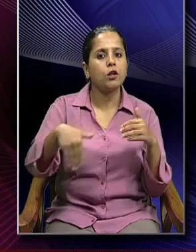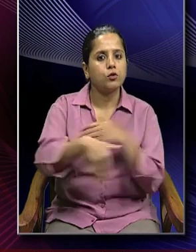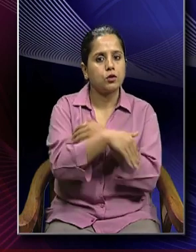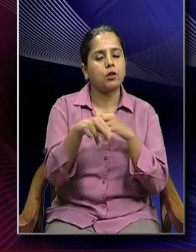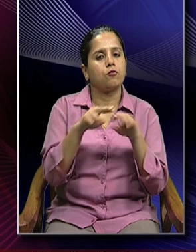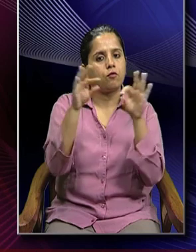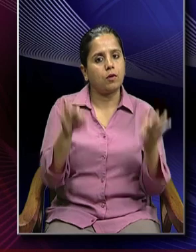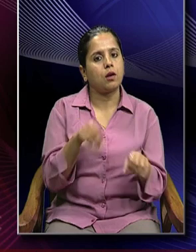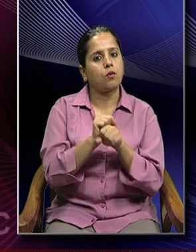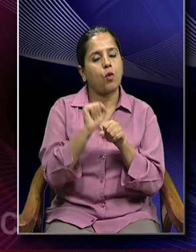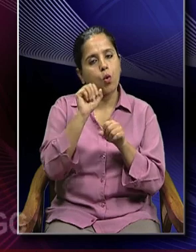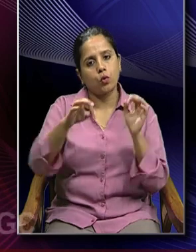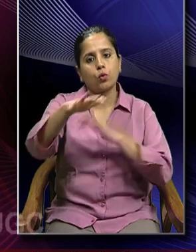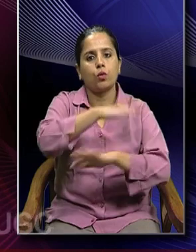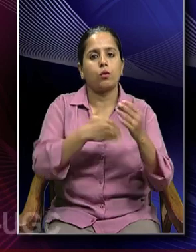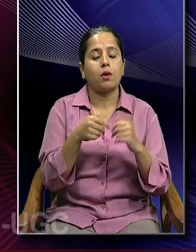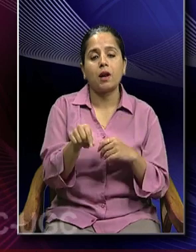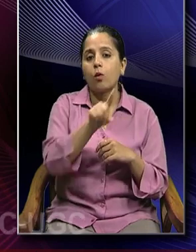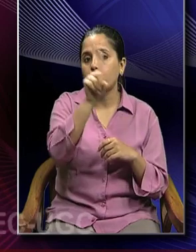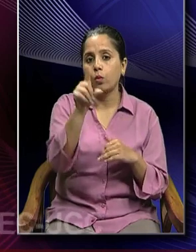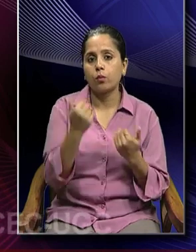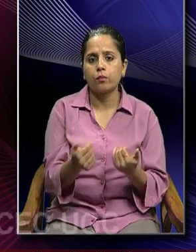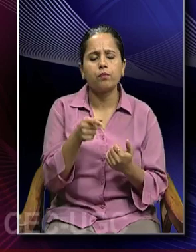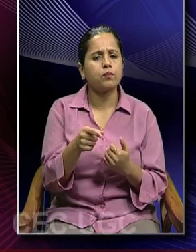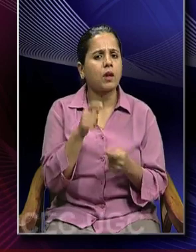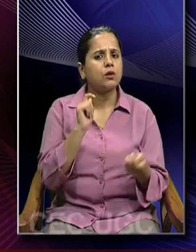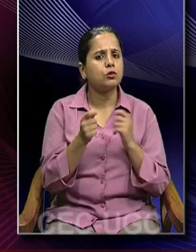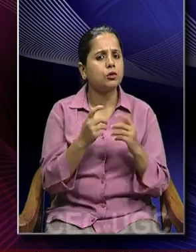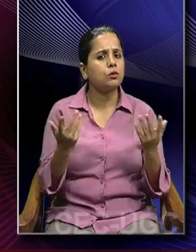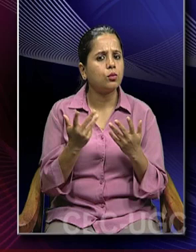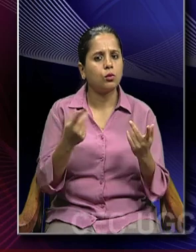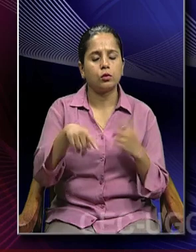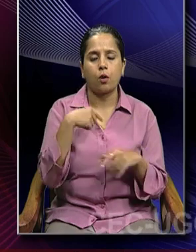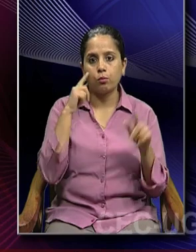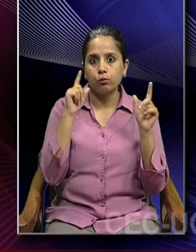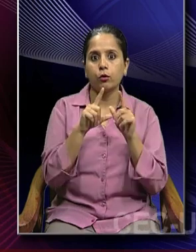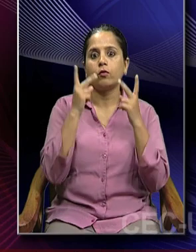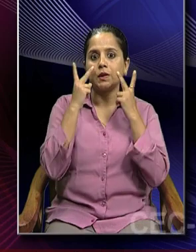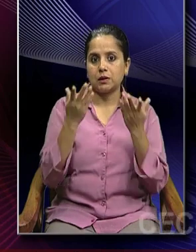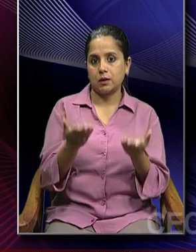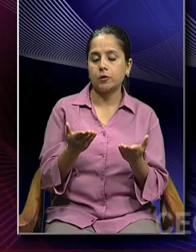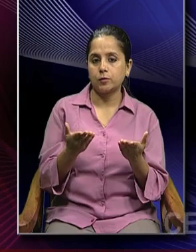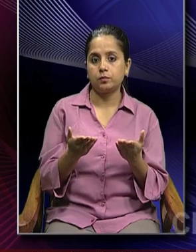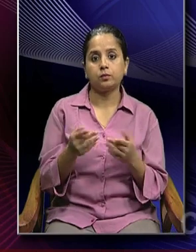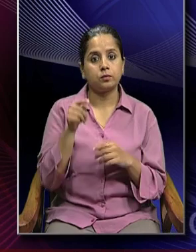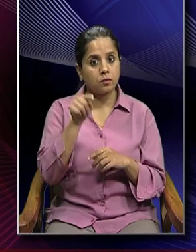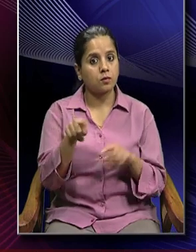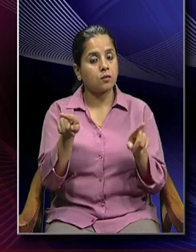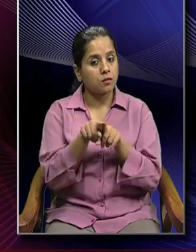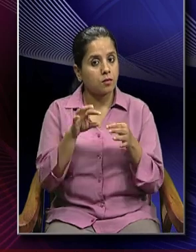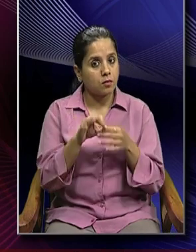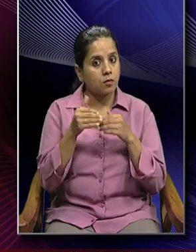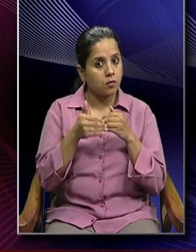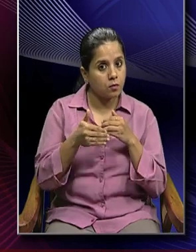your organization. Now, the question comes, what are the changes which we witness because of this? And in due course of